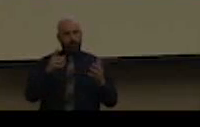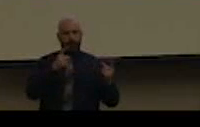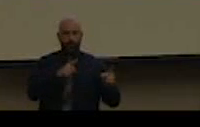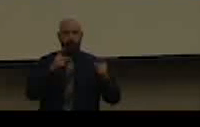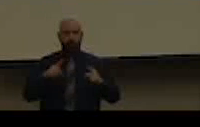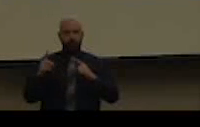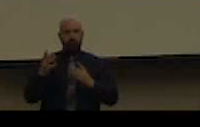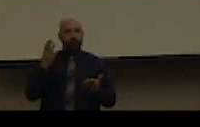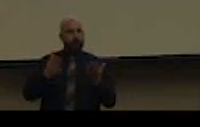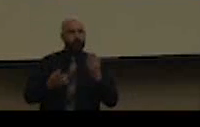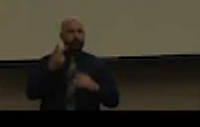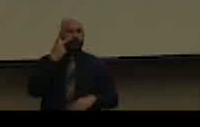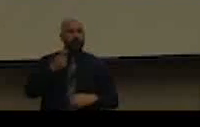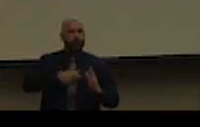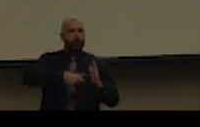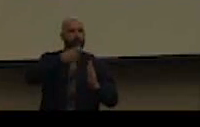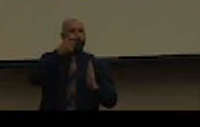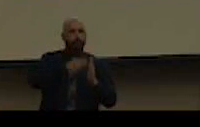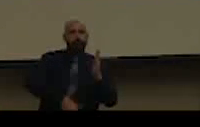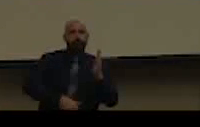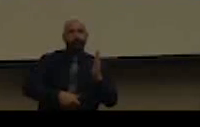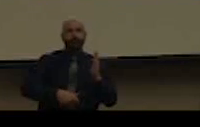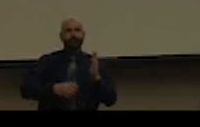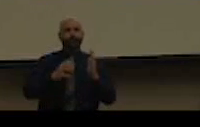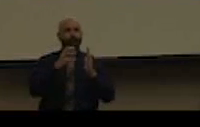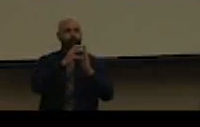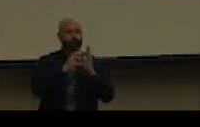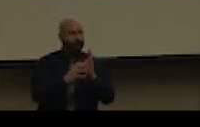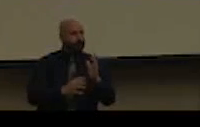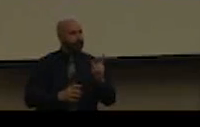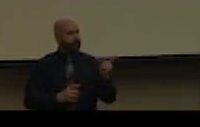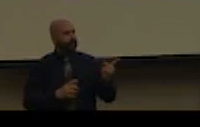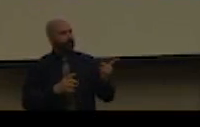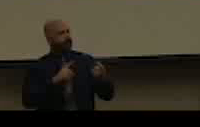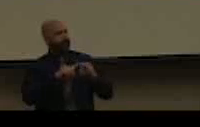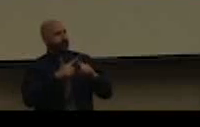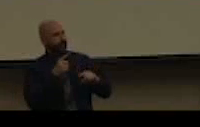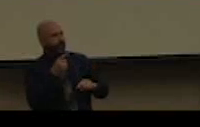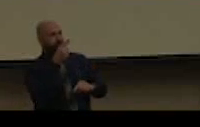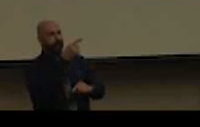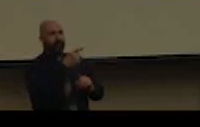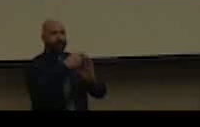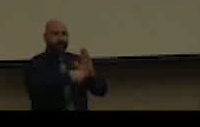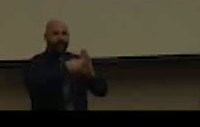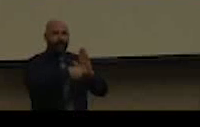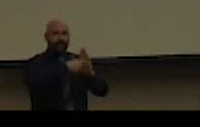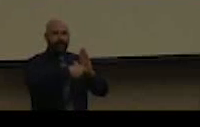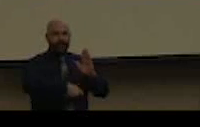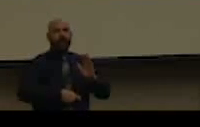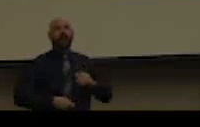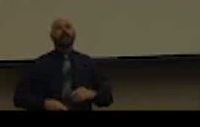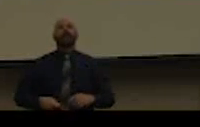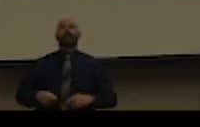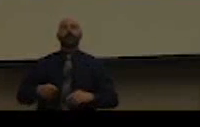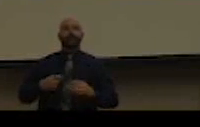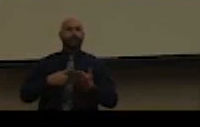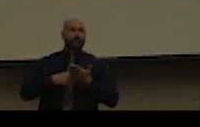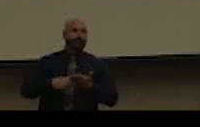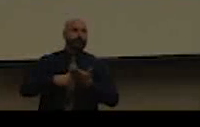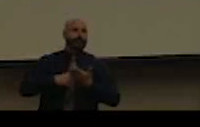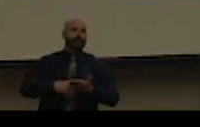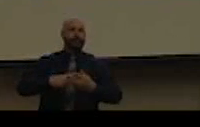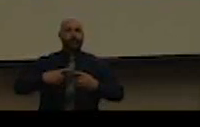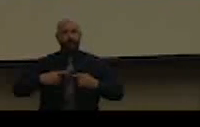or two from our dear friend in the back over here. And a lot of discussion, a lot of debate, a lot